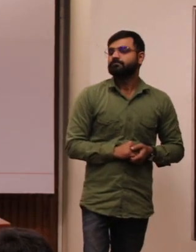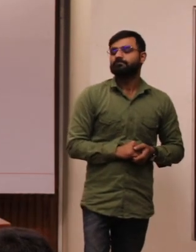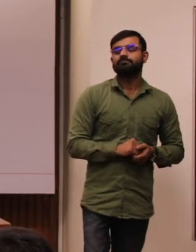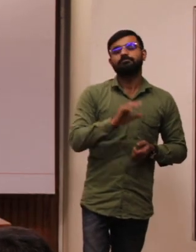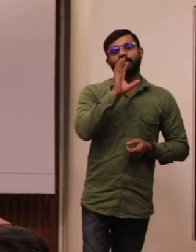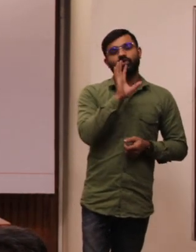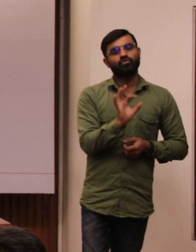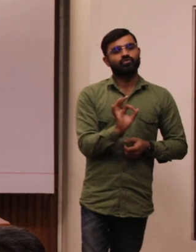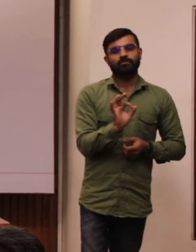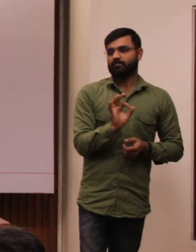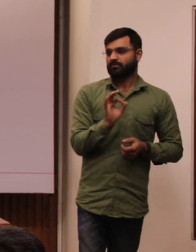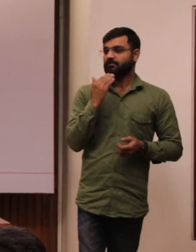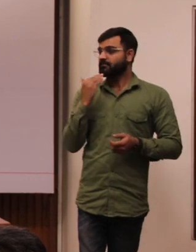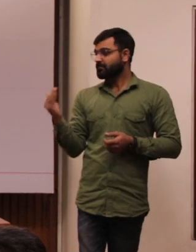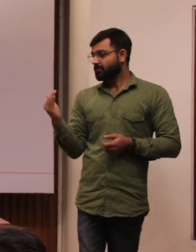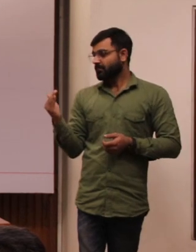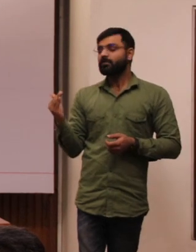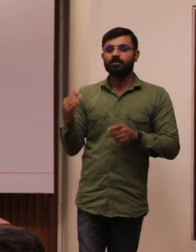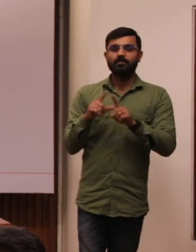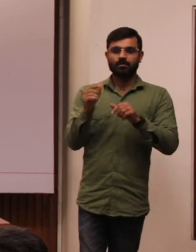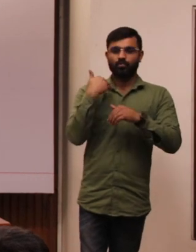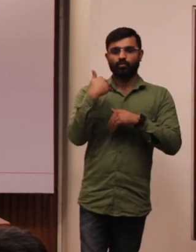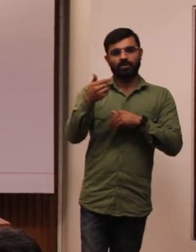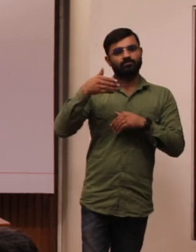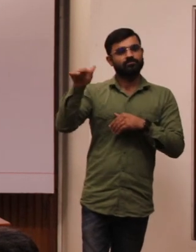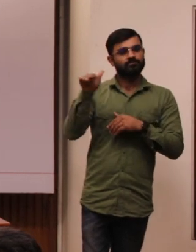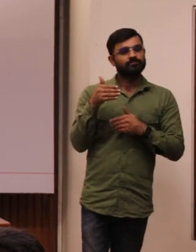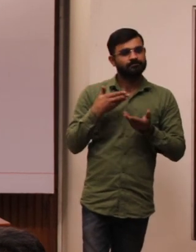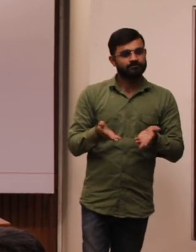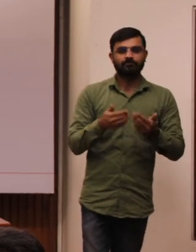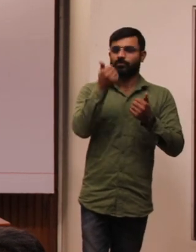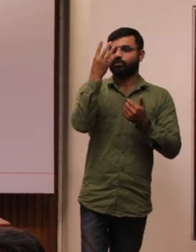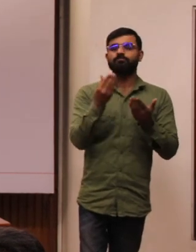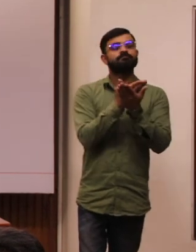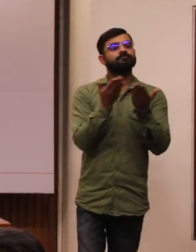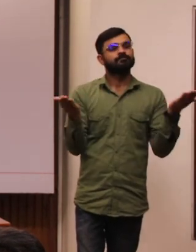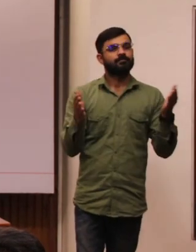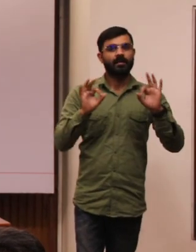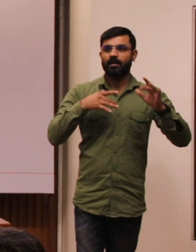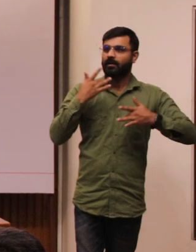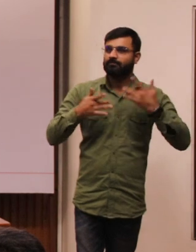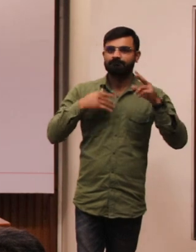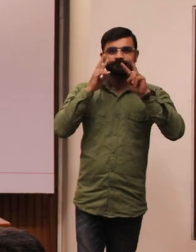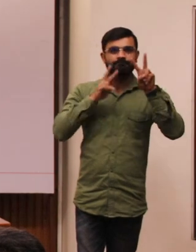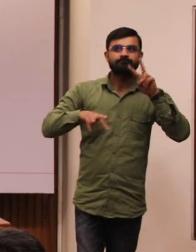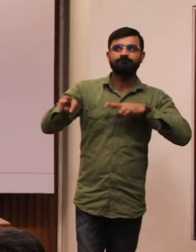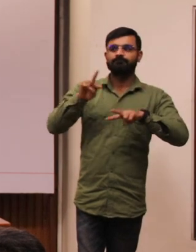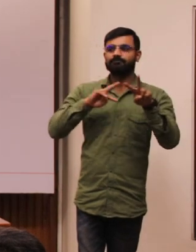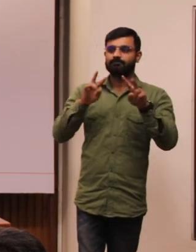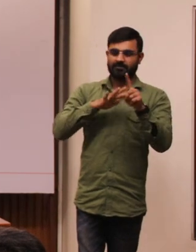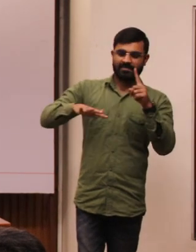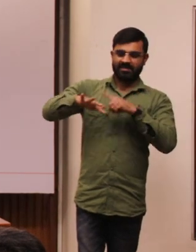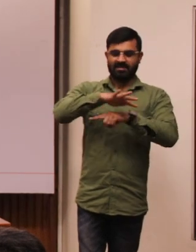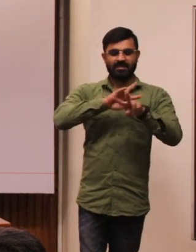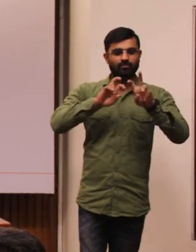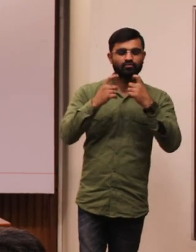Actually, thank you so much, Dev, for calling me, and very good evening. It's very interesting to see that the moment we